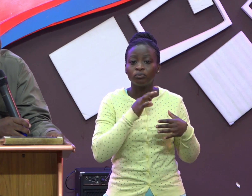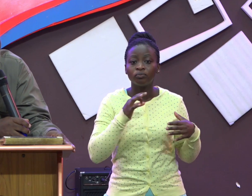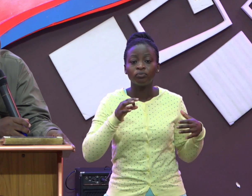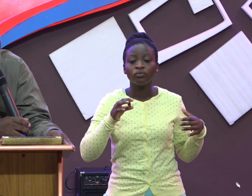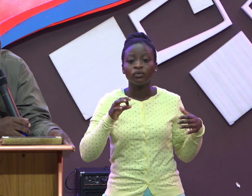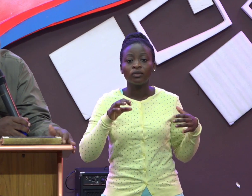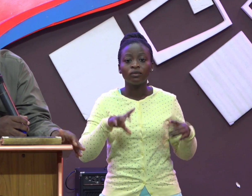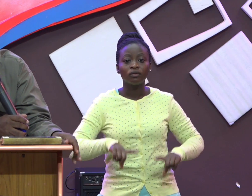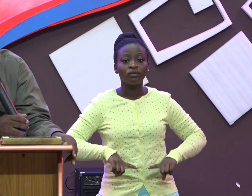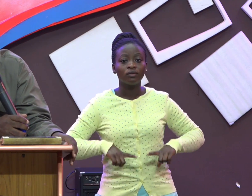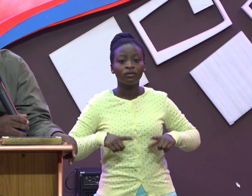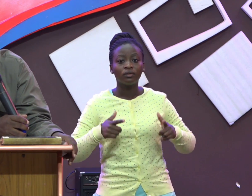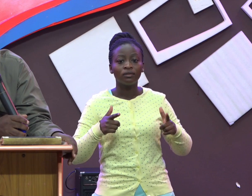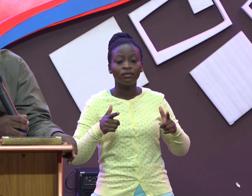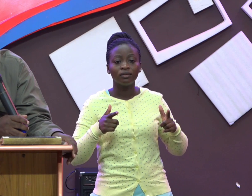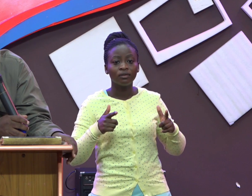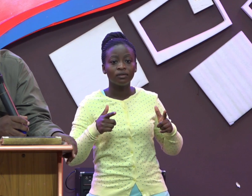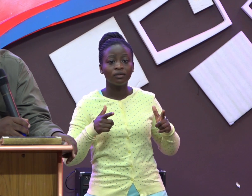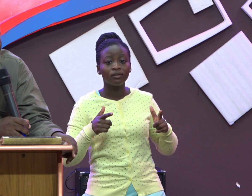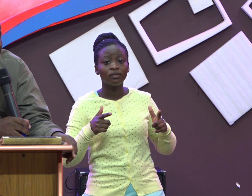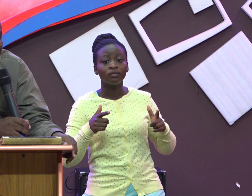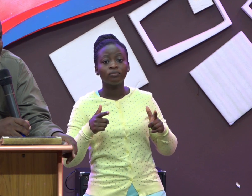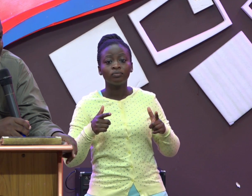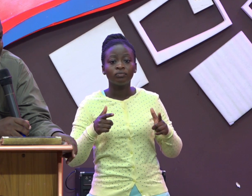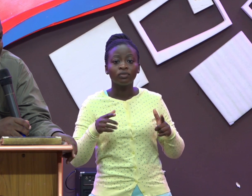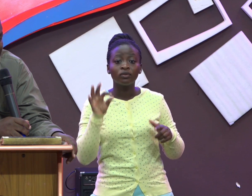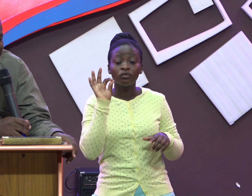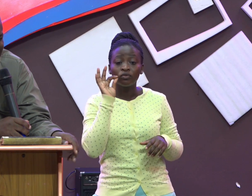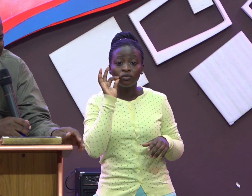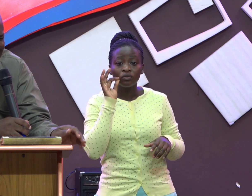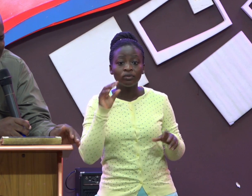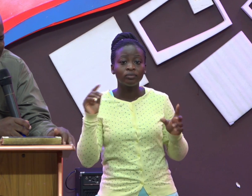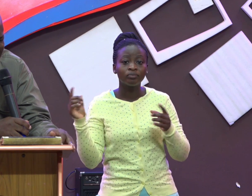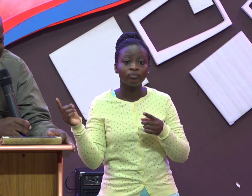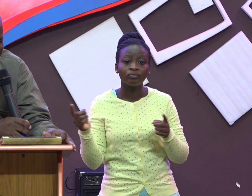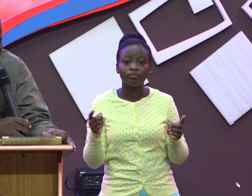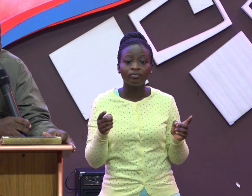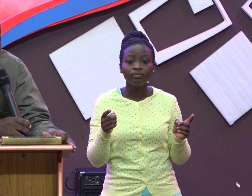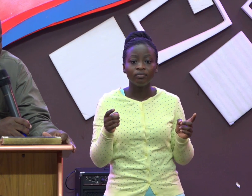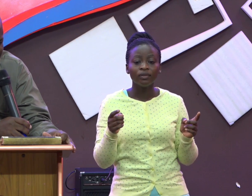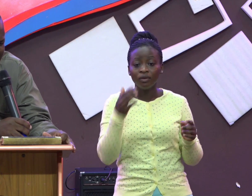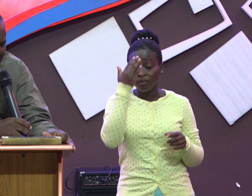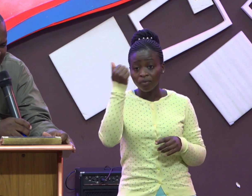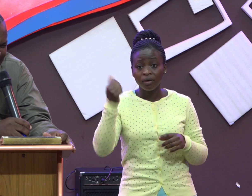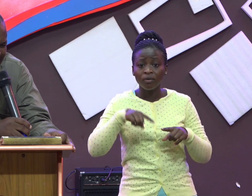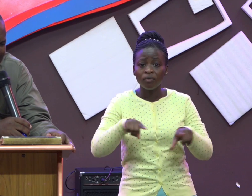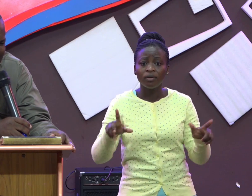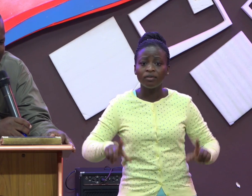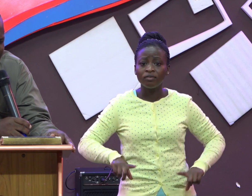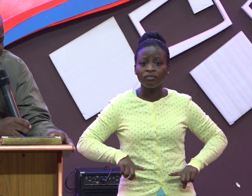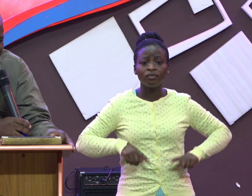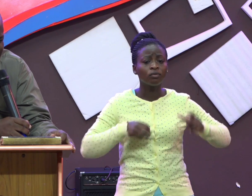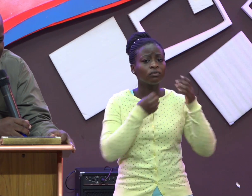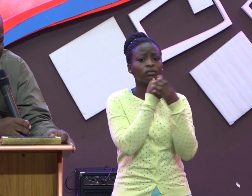Praise the Lord. So why do we feel dry sometimes? The world has